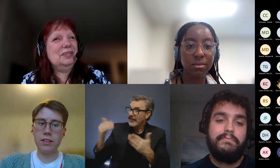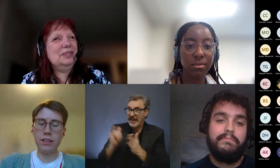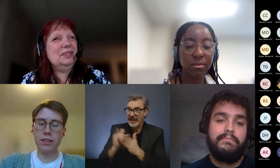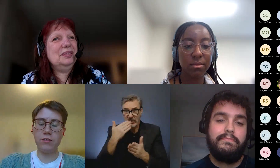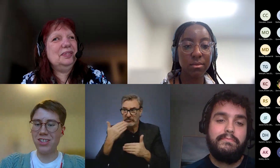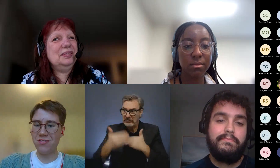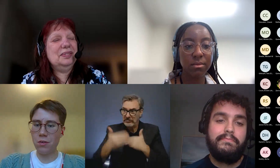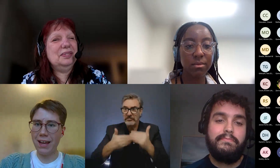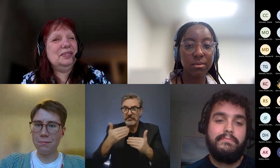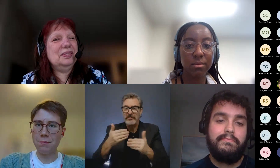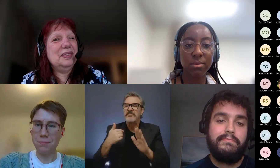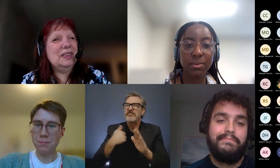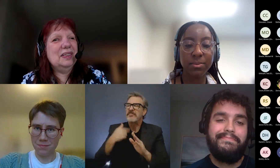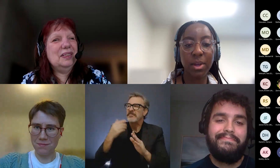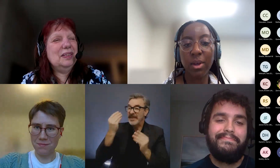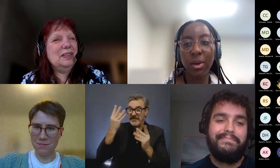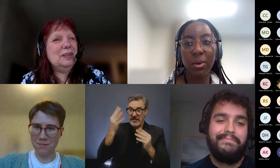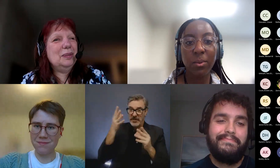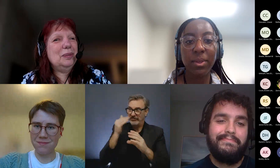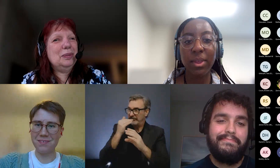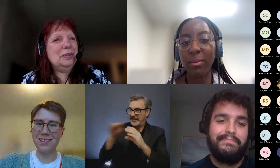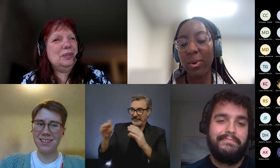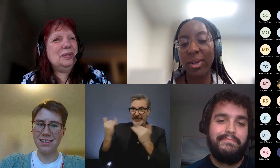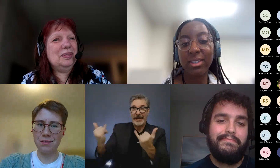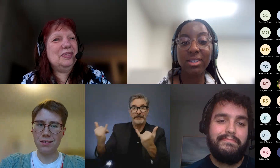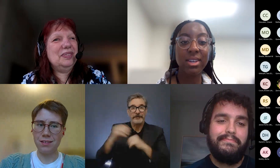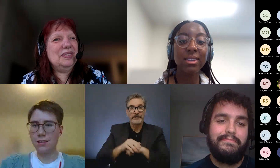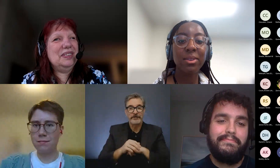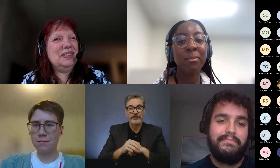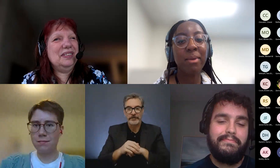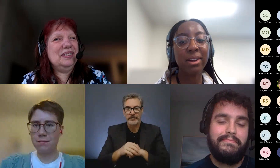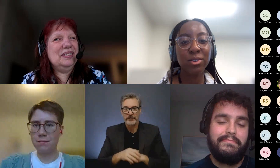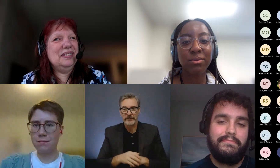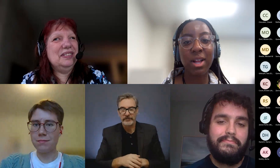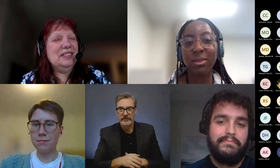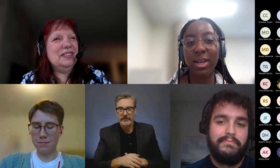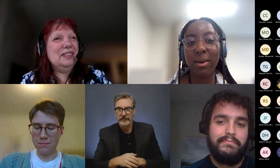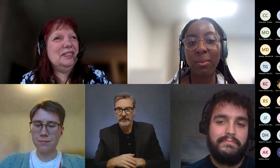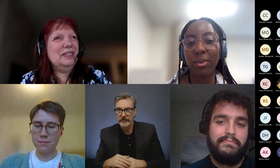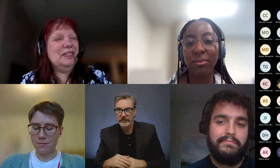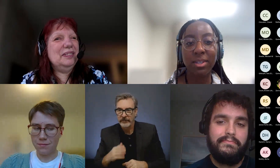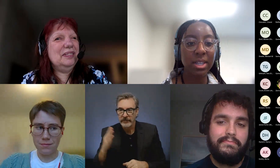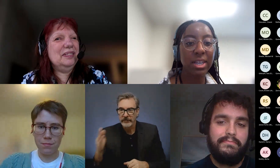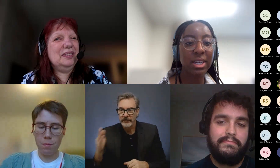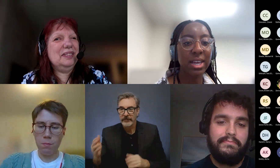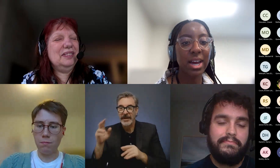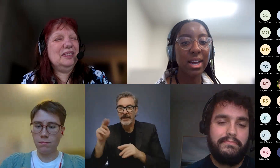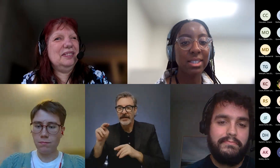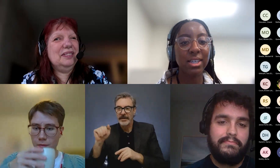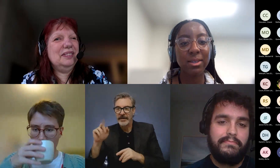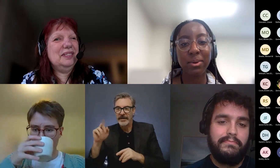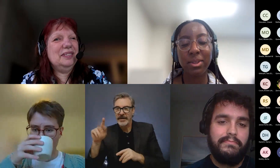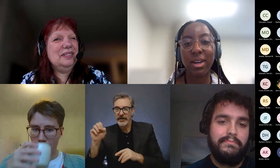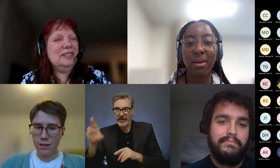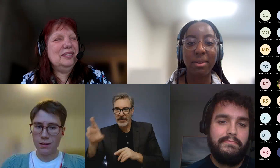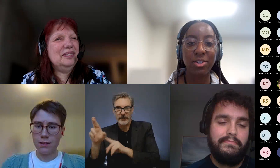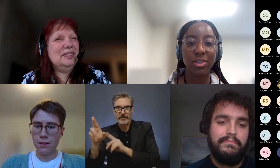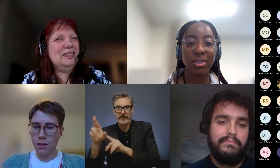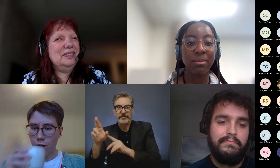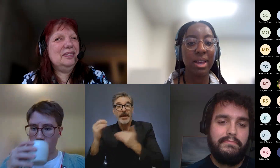I'll send you the information right away. With the employee's consent, the manager follows up with facilities and IT to